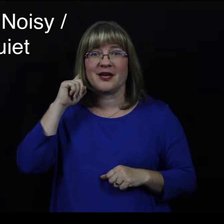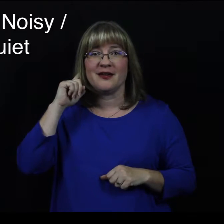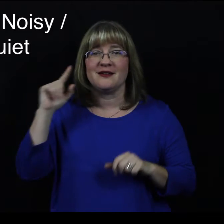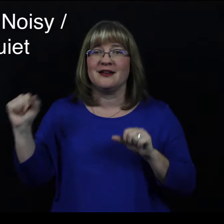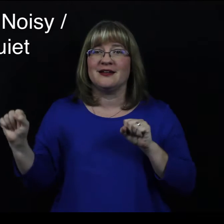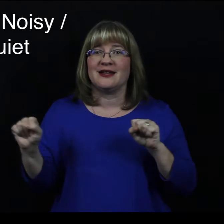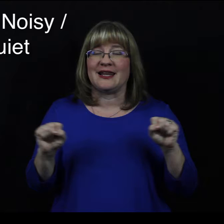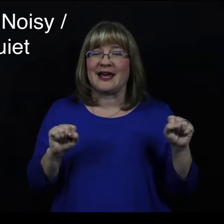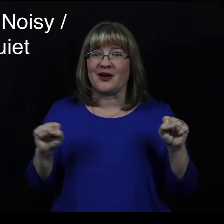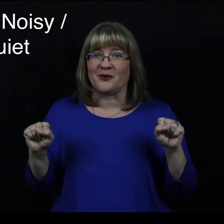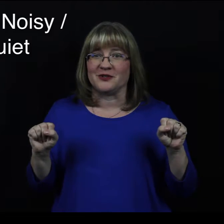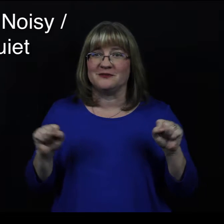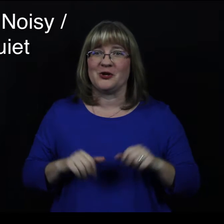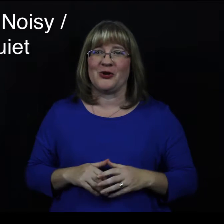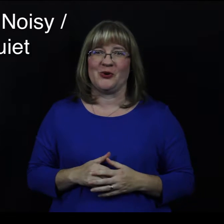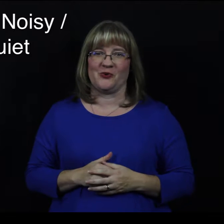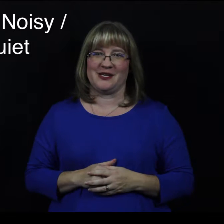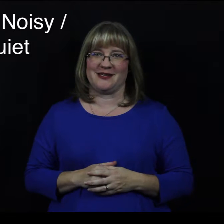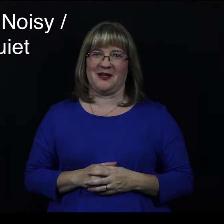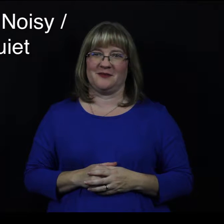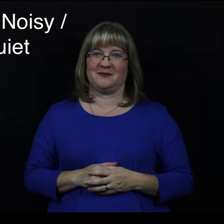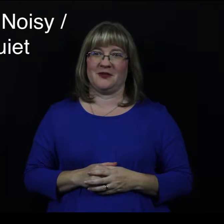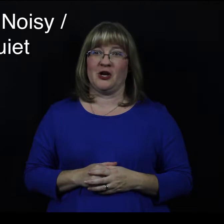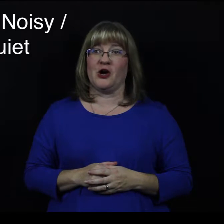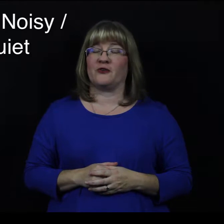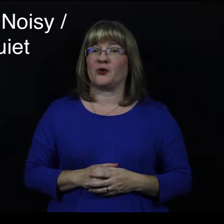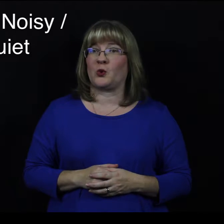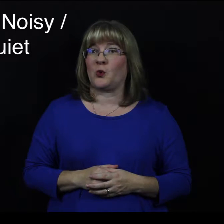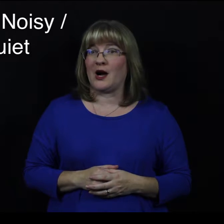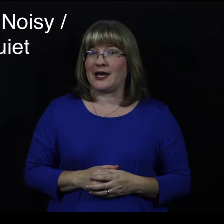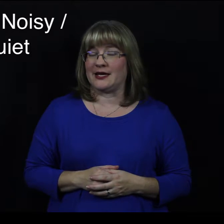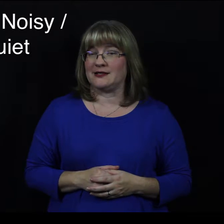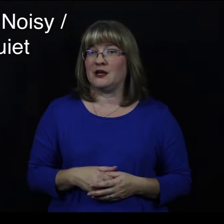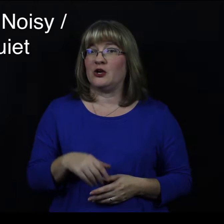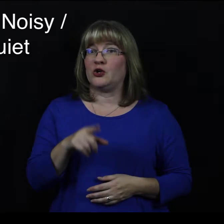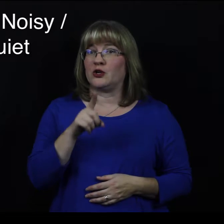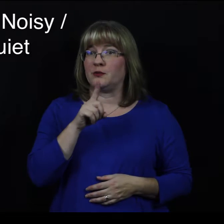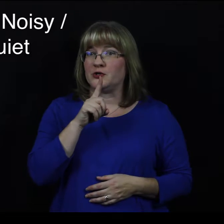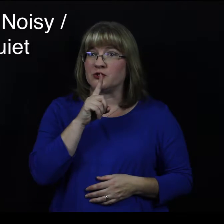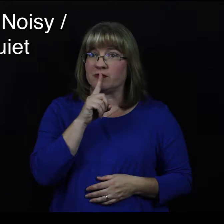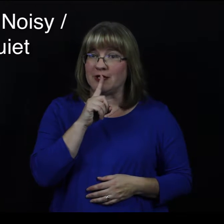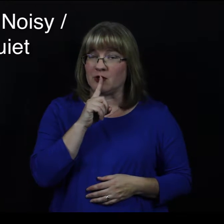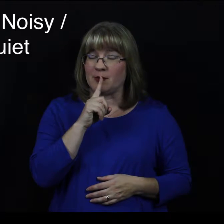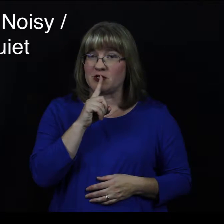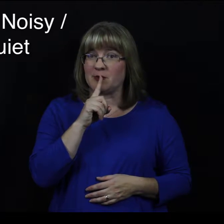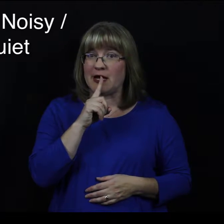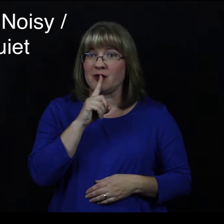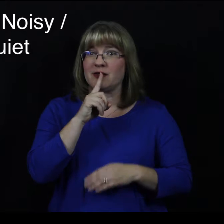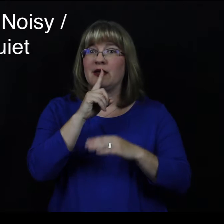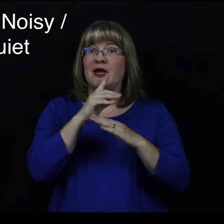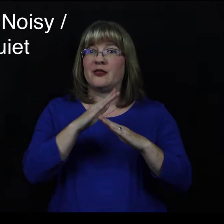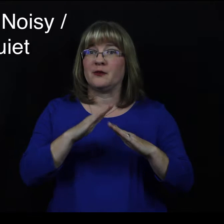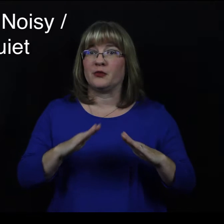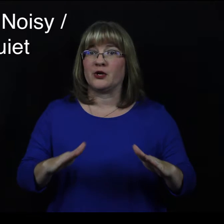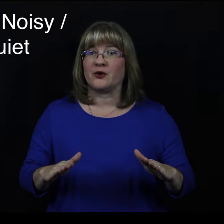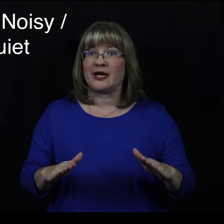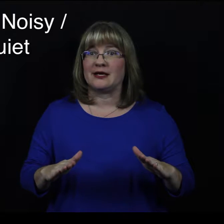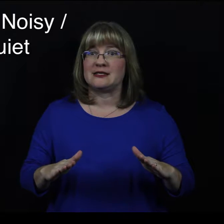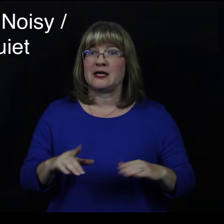Okay? Loud, noisy. For quiet, you're going to put your finger up to your mouth and then bring your hands